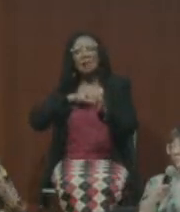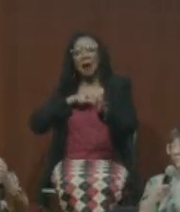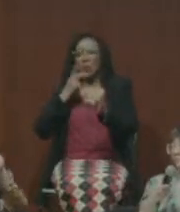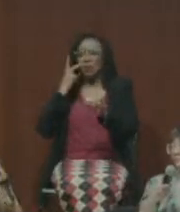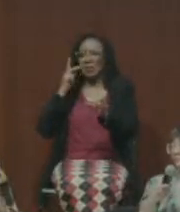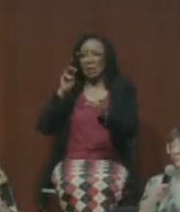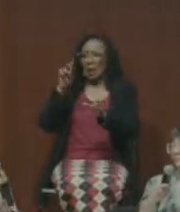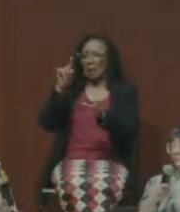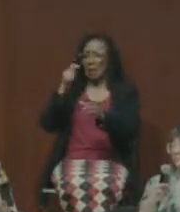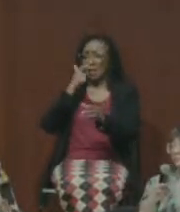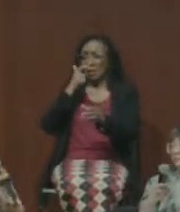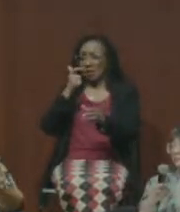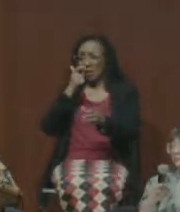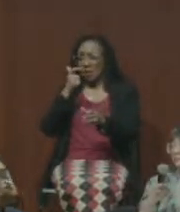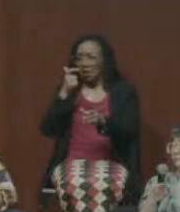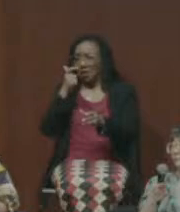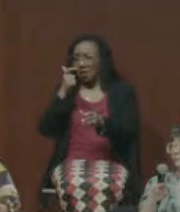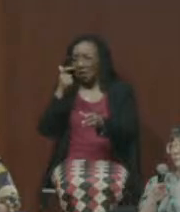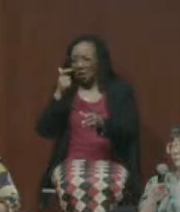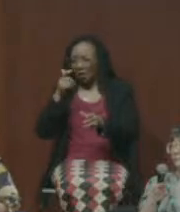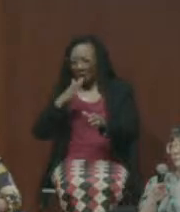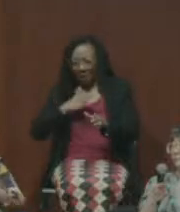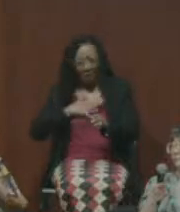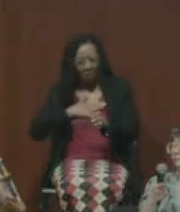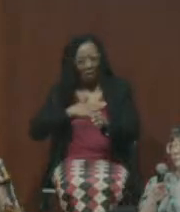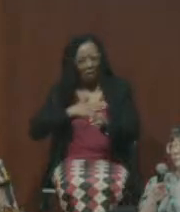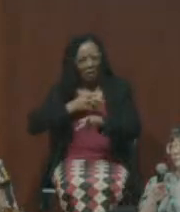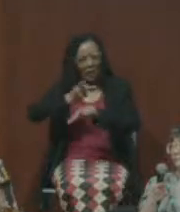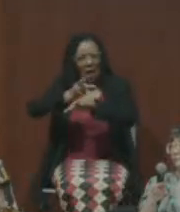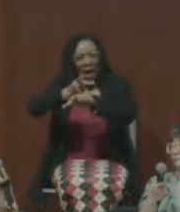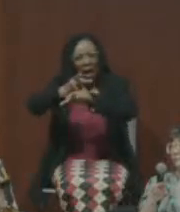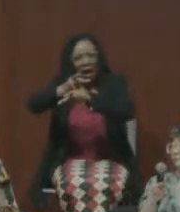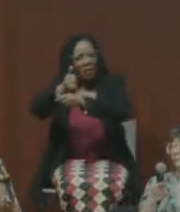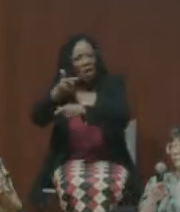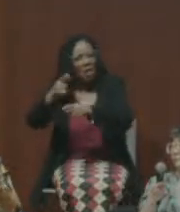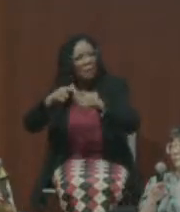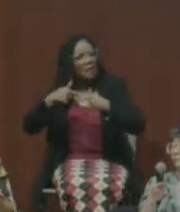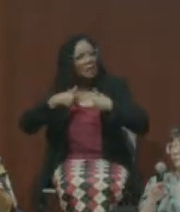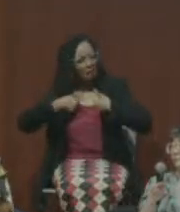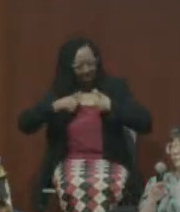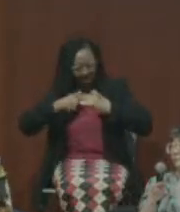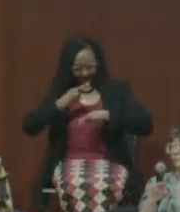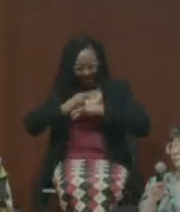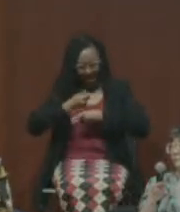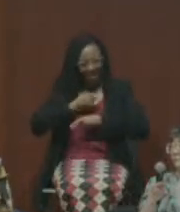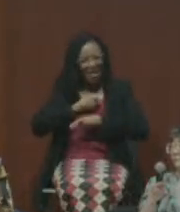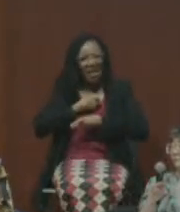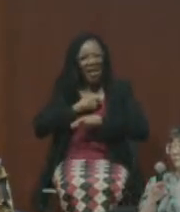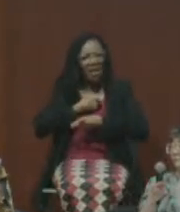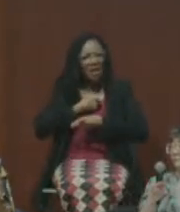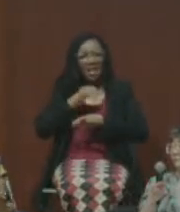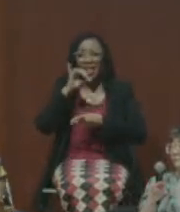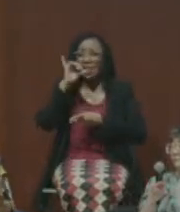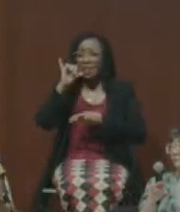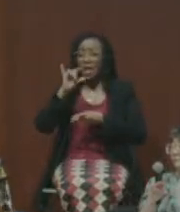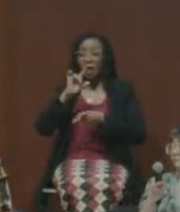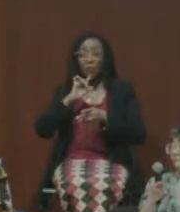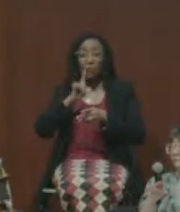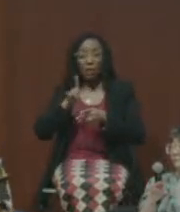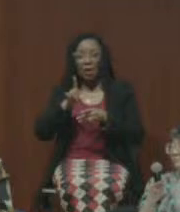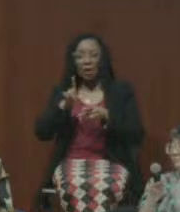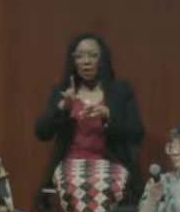media, because you need to care for yourself so that you can care for others. And that whole narrative is a very rooted